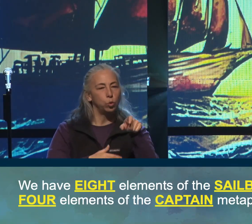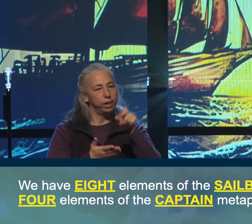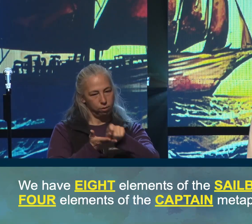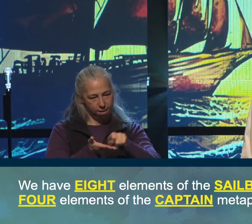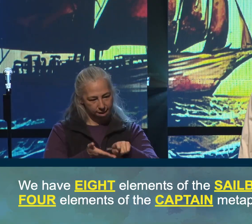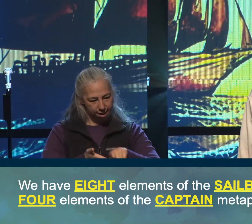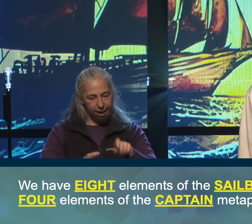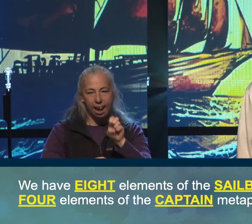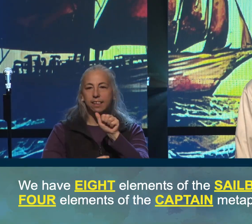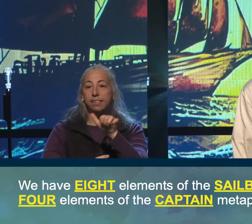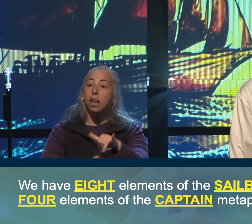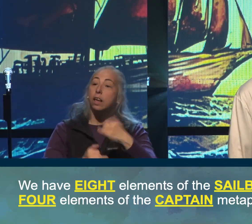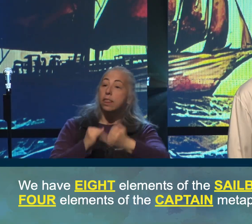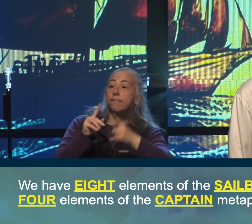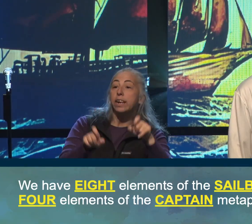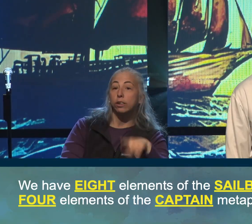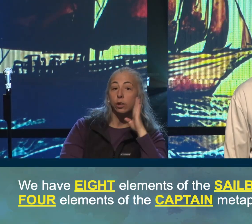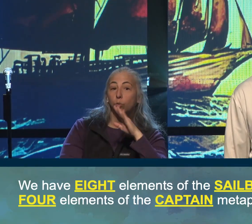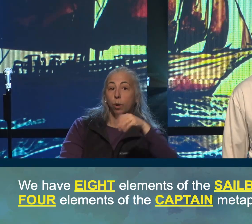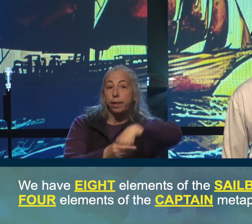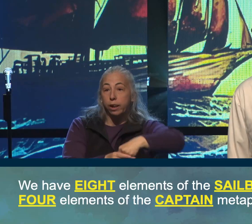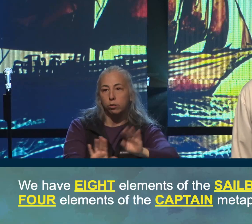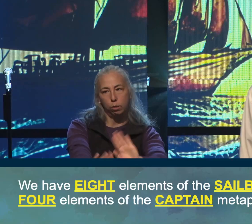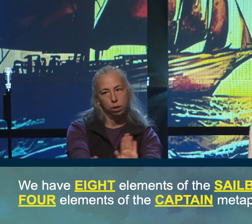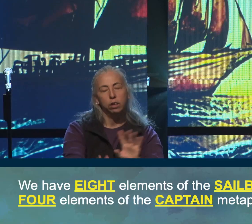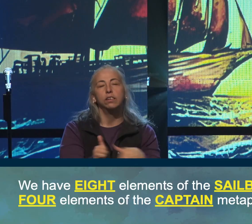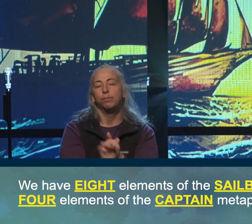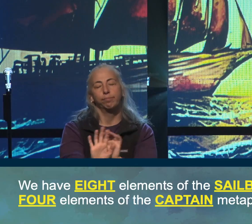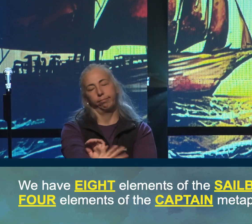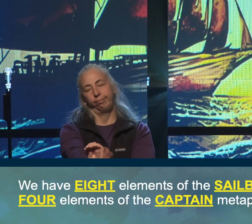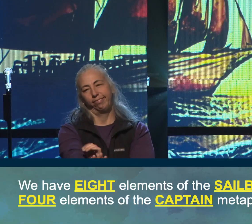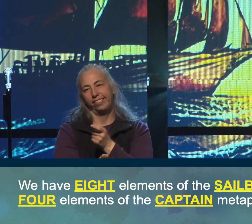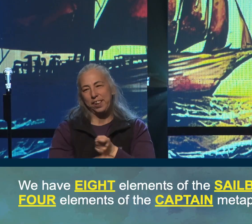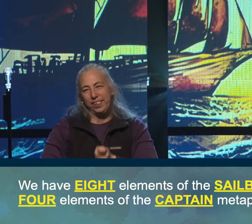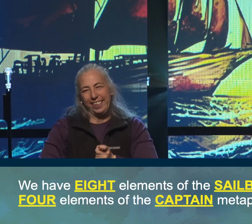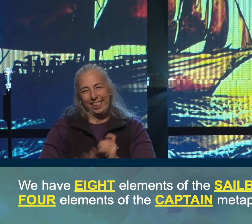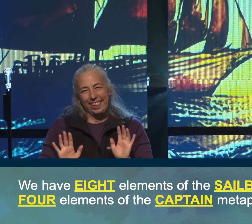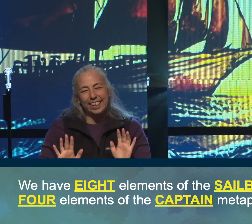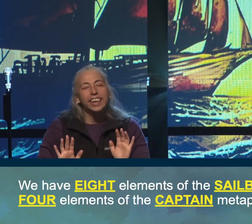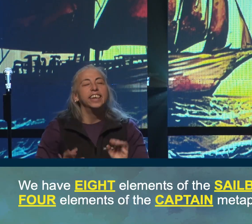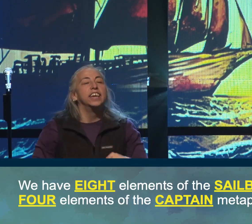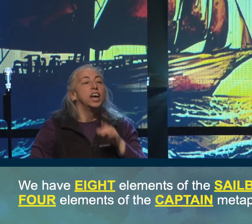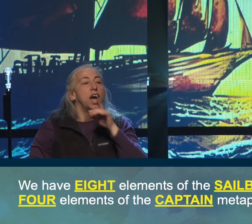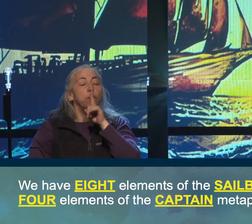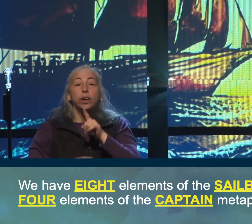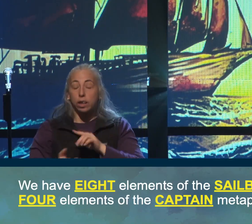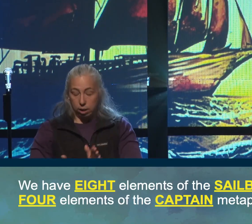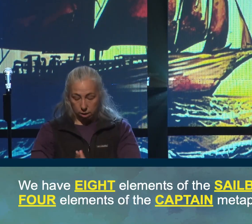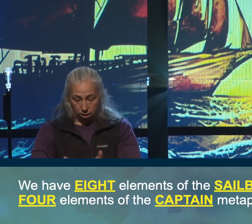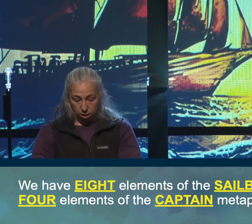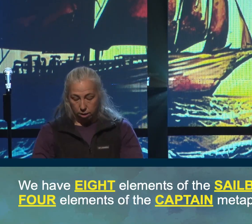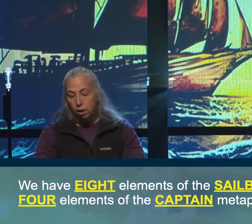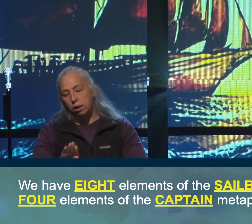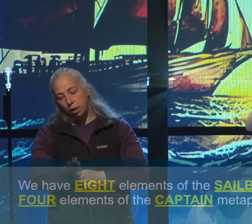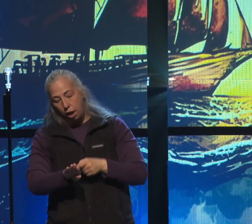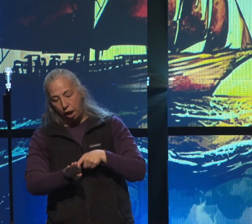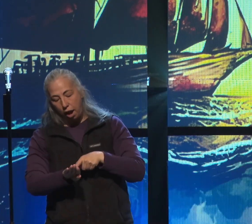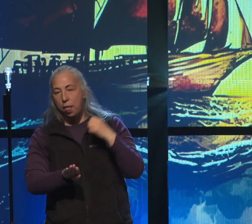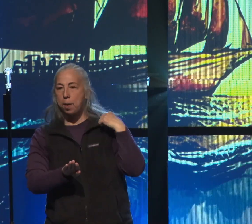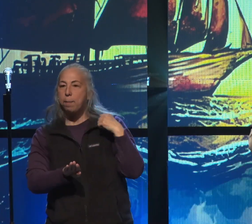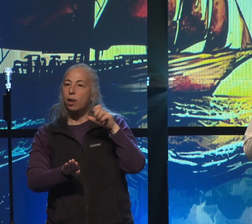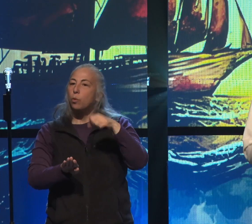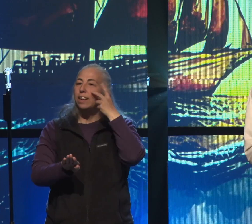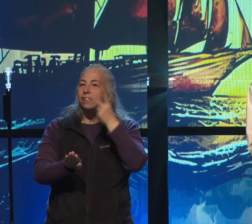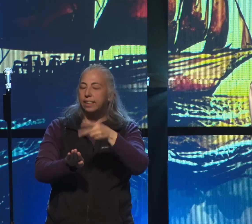It will be on the final, so just make sure you keep up, all right? No. So, and they are on the back of that talk note sheet. So the